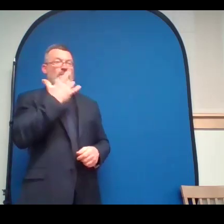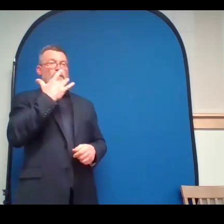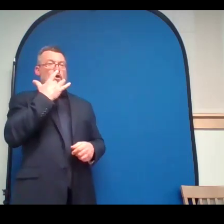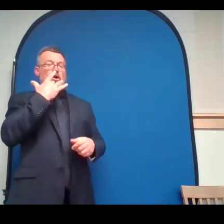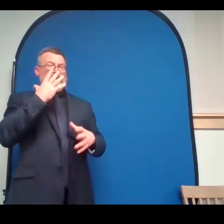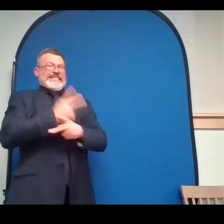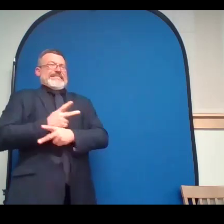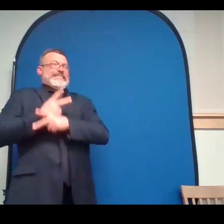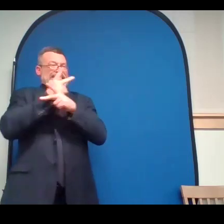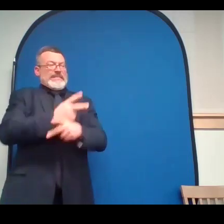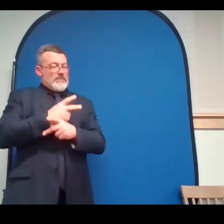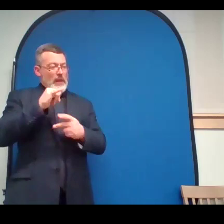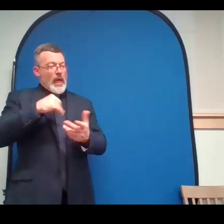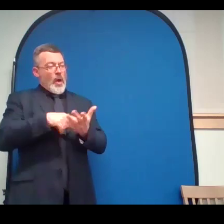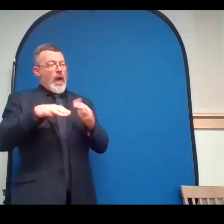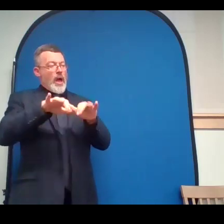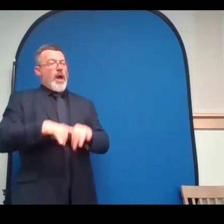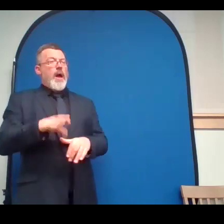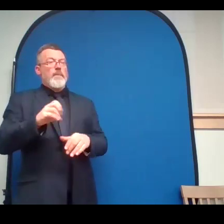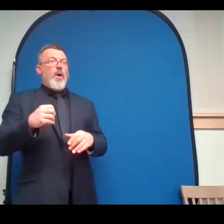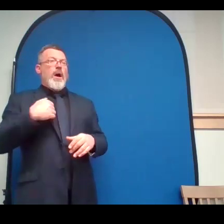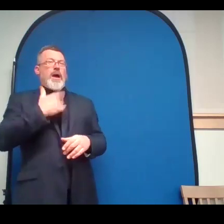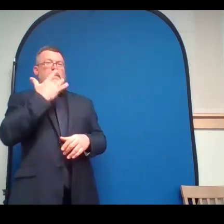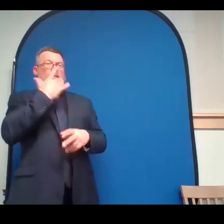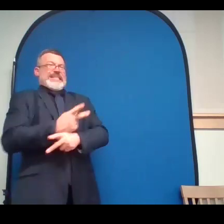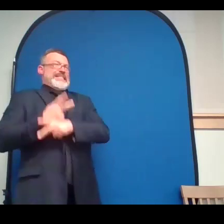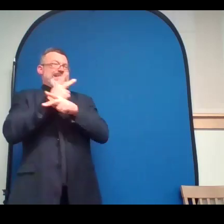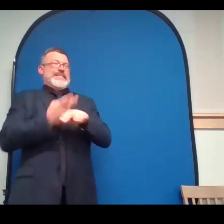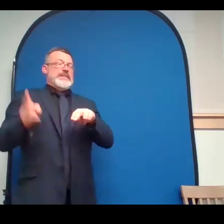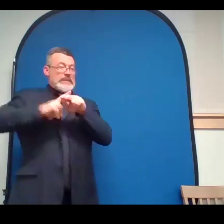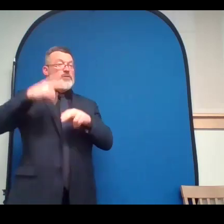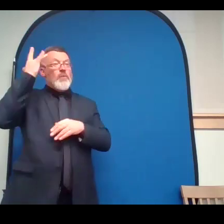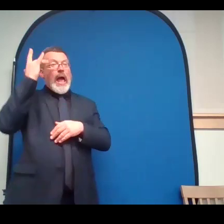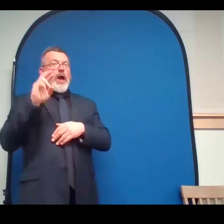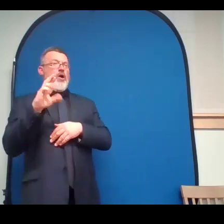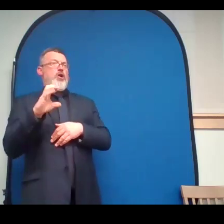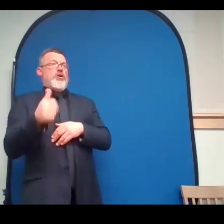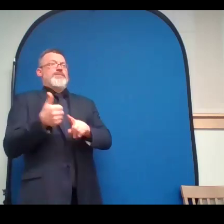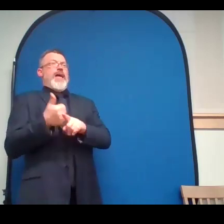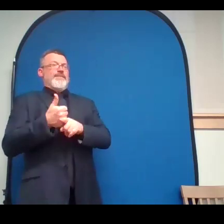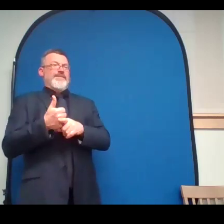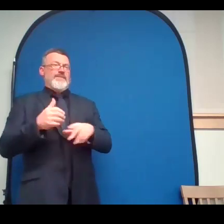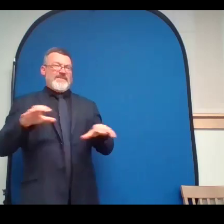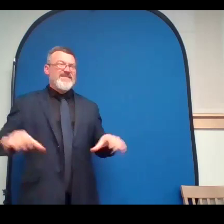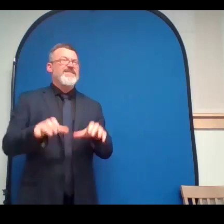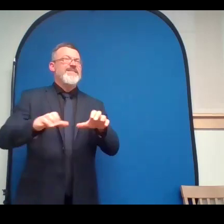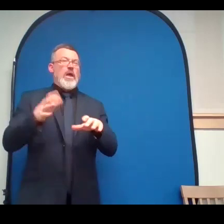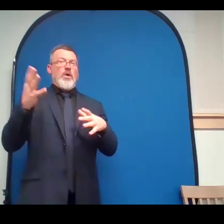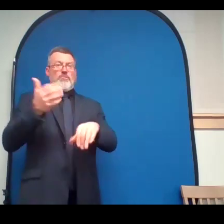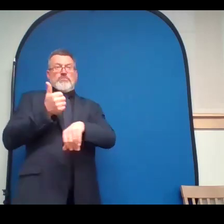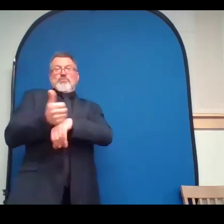out the threats made to Hodgson, he would be able to do it. Do you agree with that? Did you agree with that